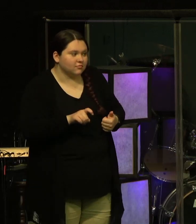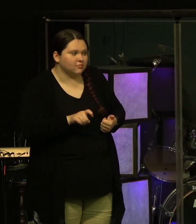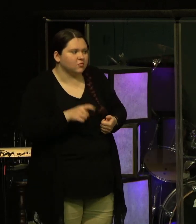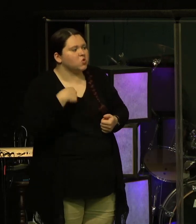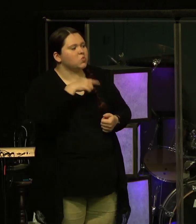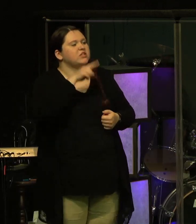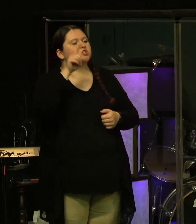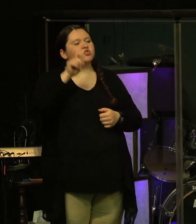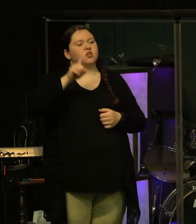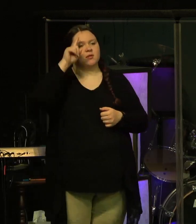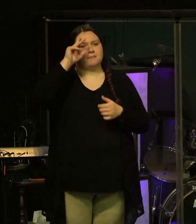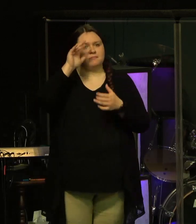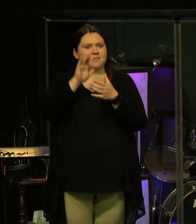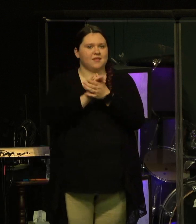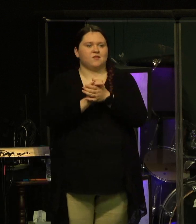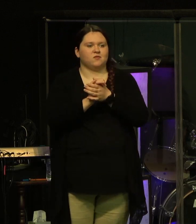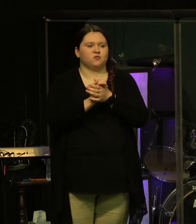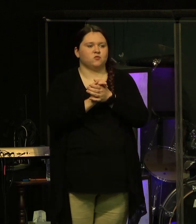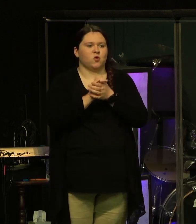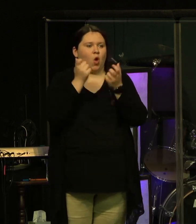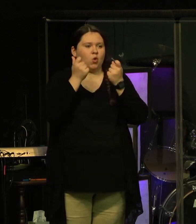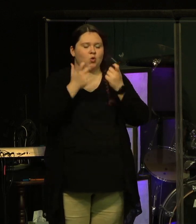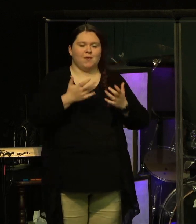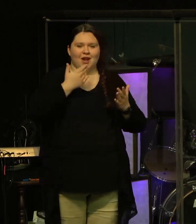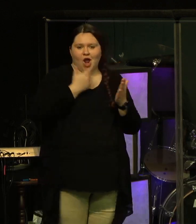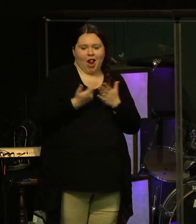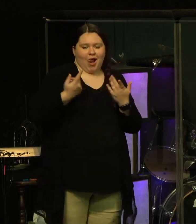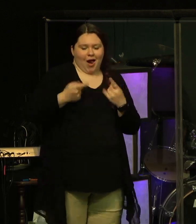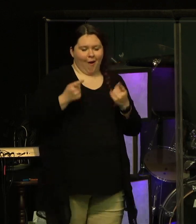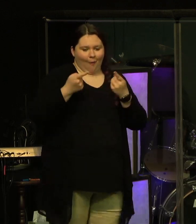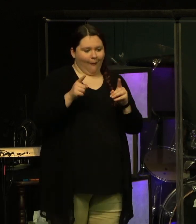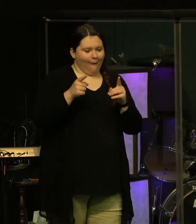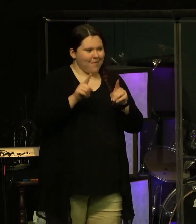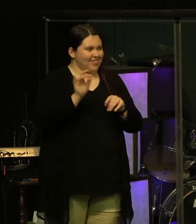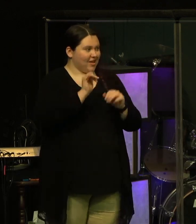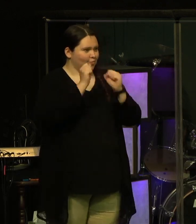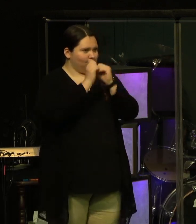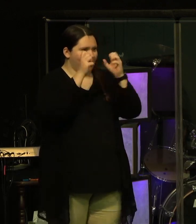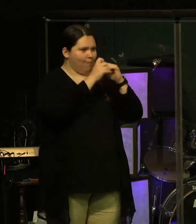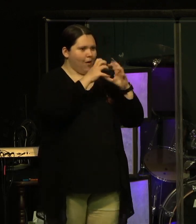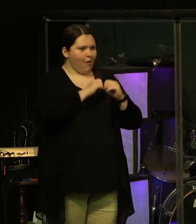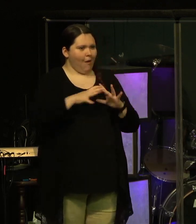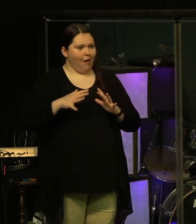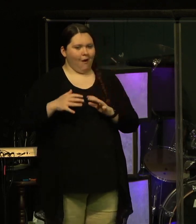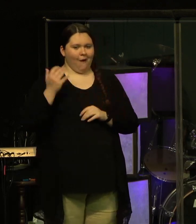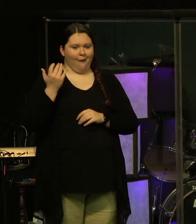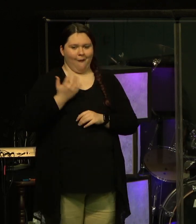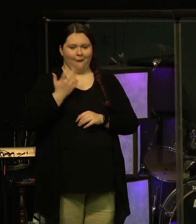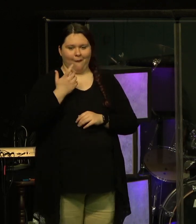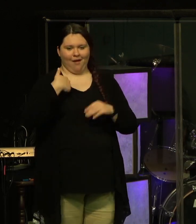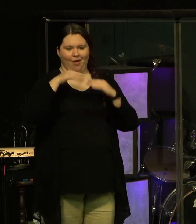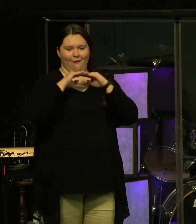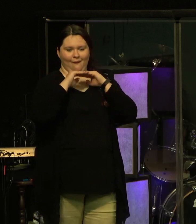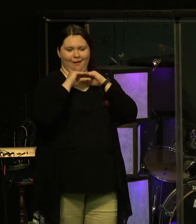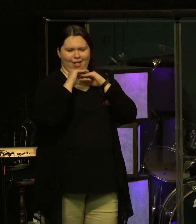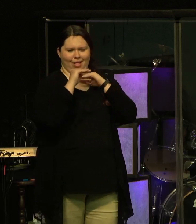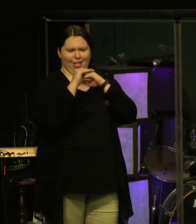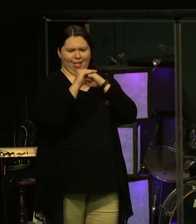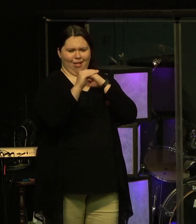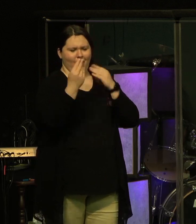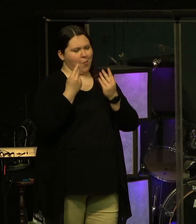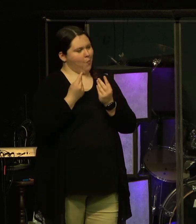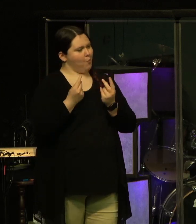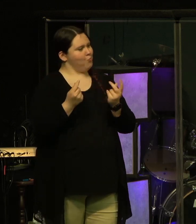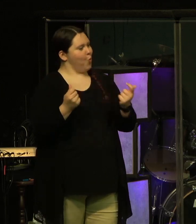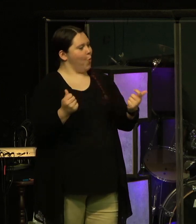I mean, we've got so many of those little peak things happening so often that it's like steady.